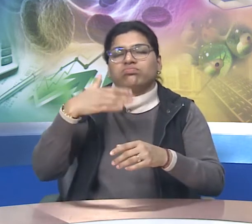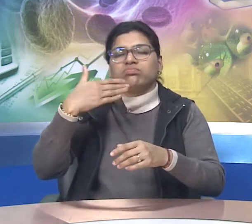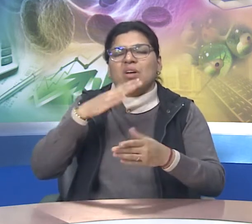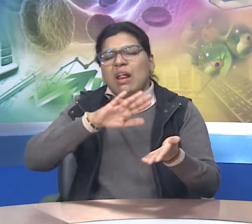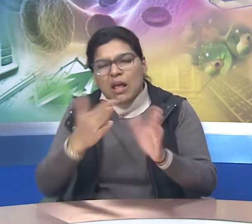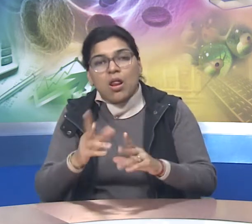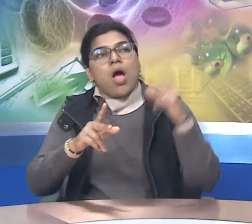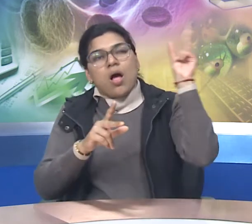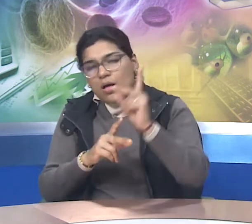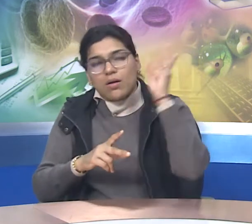had come